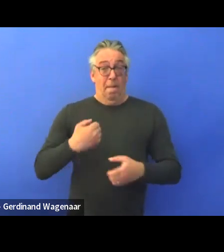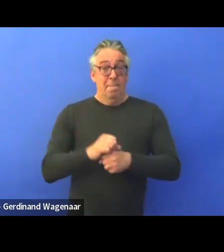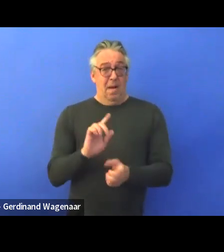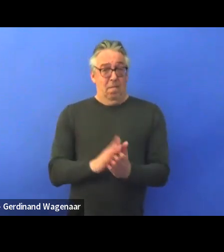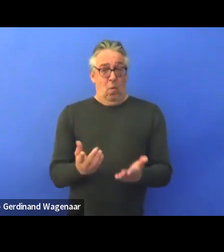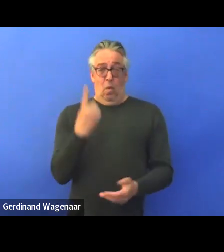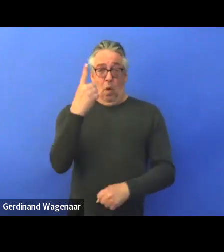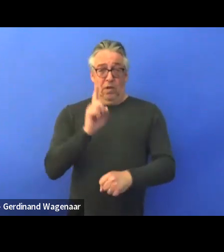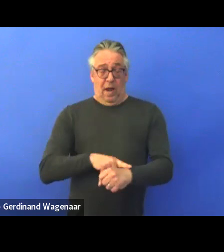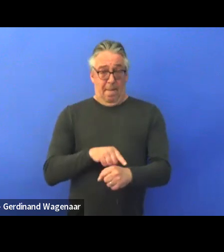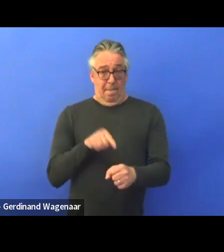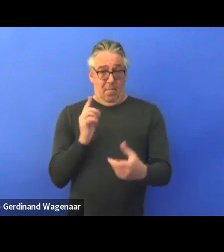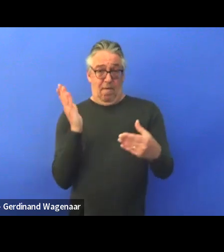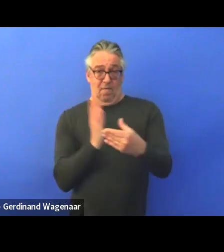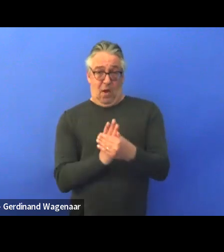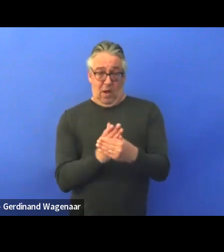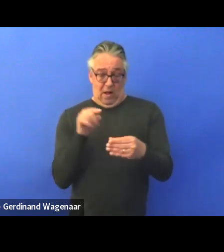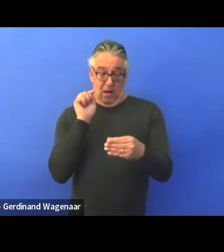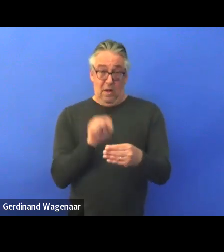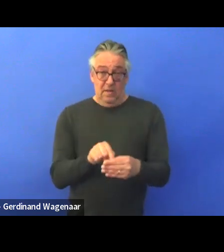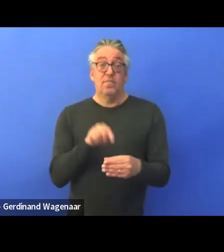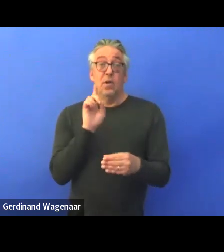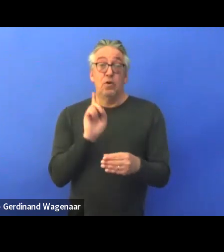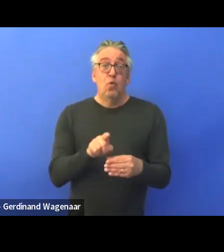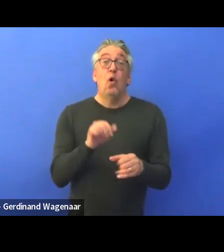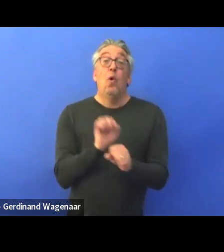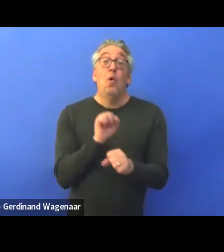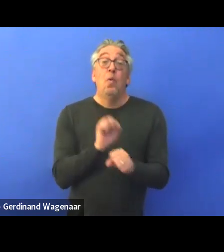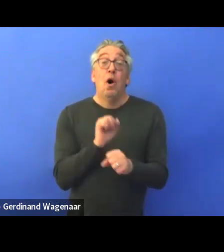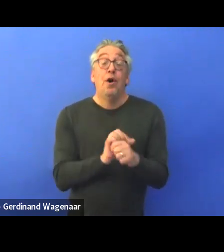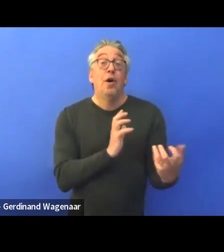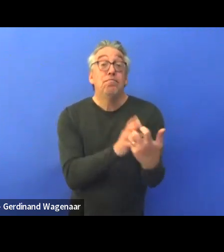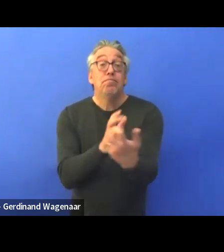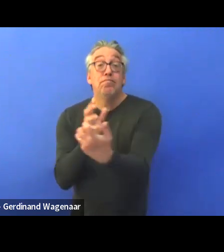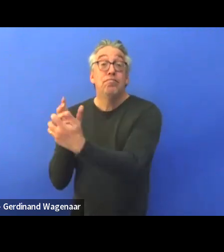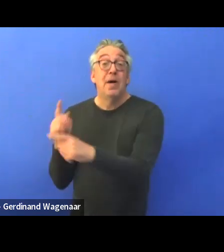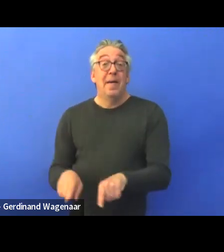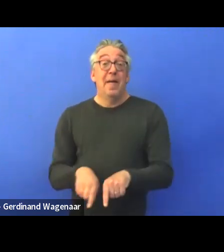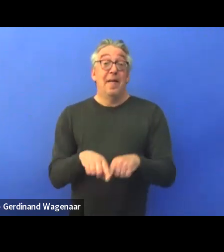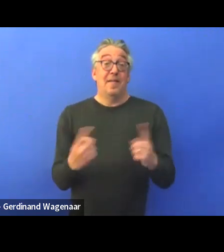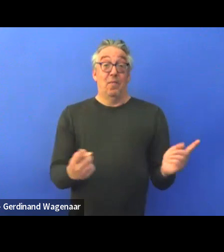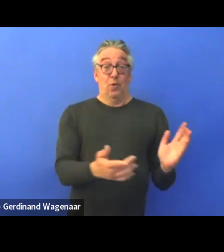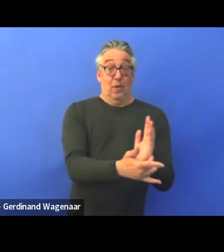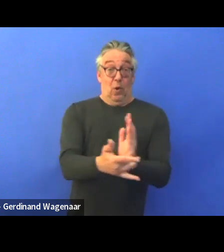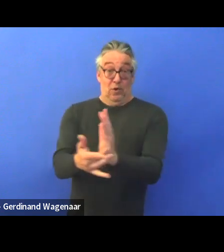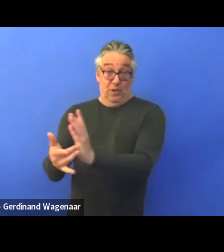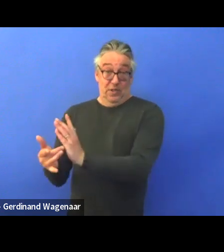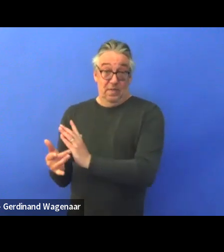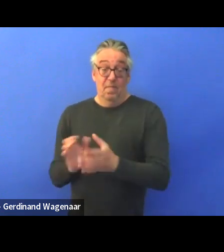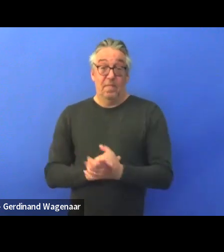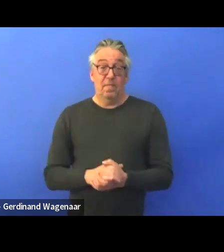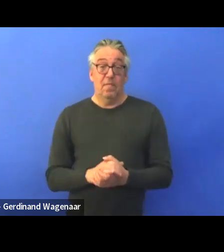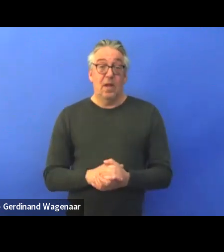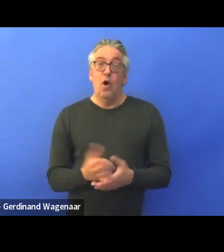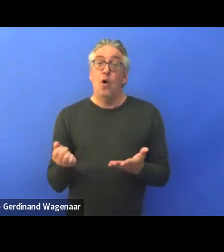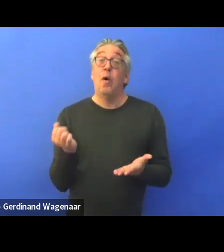love that file to be able to work across all of these different devices. And they want technologies